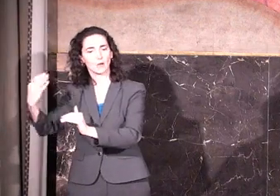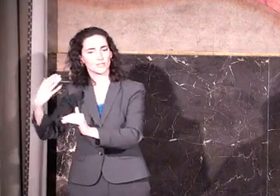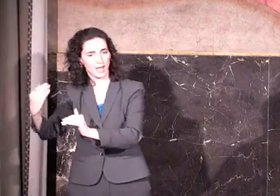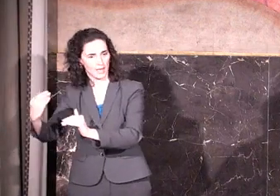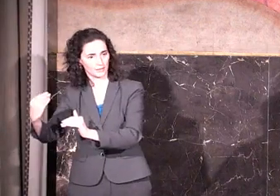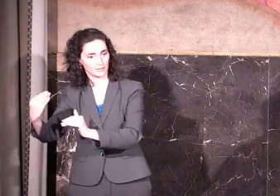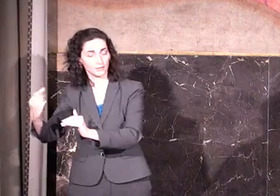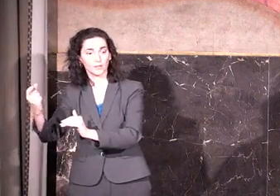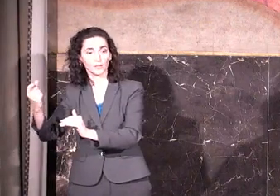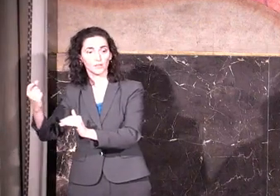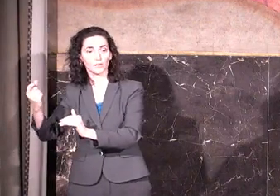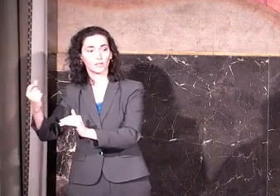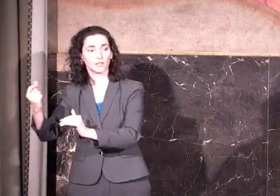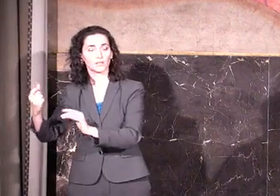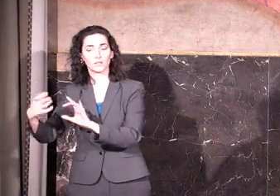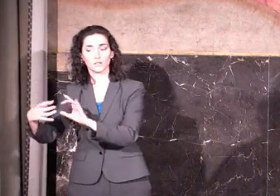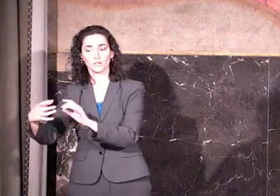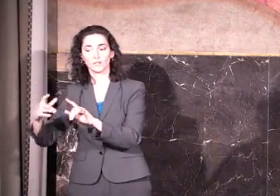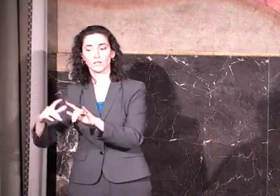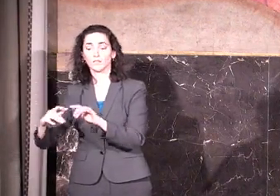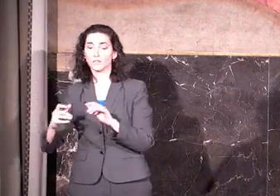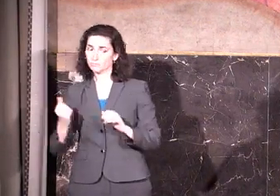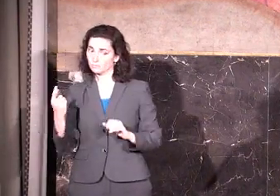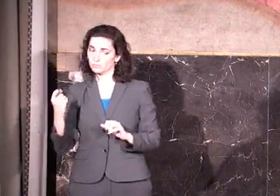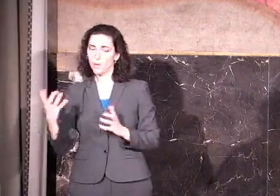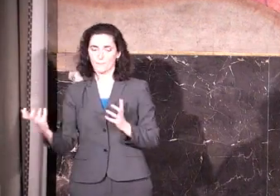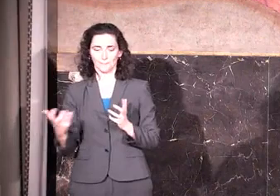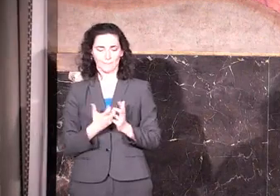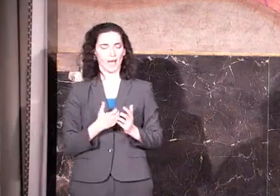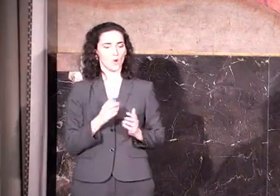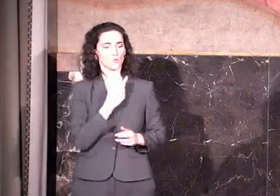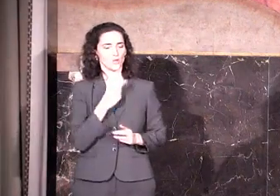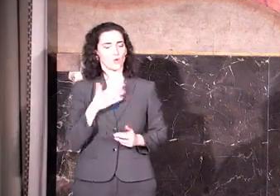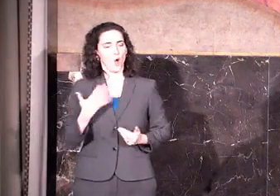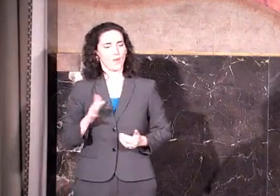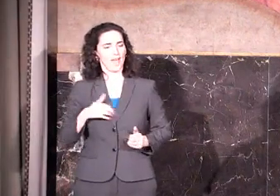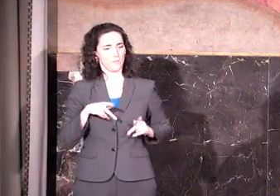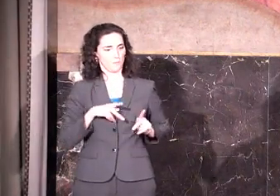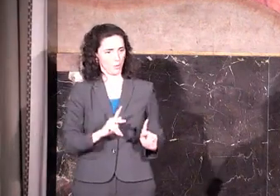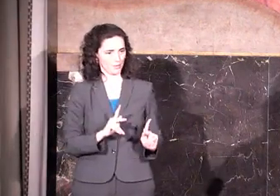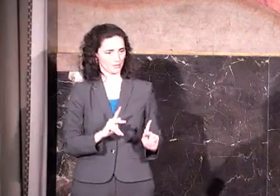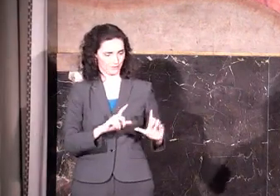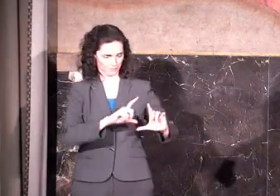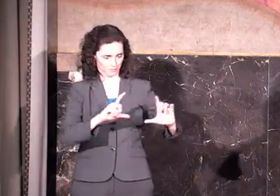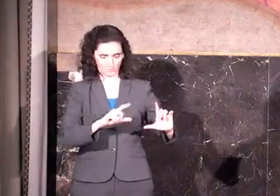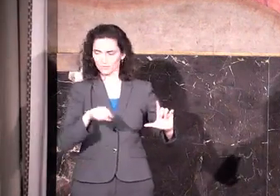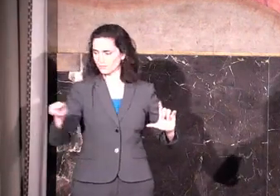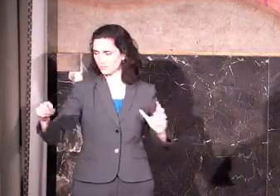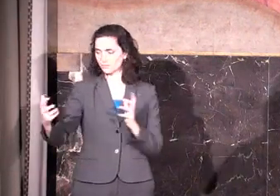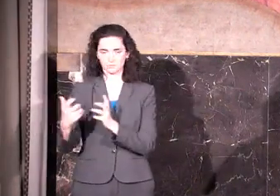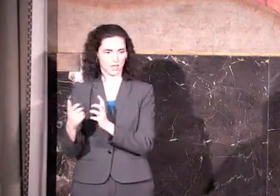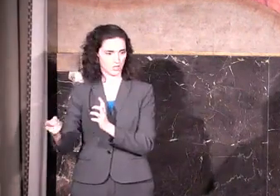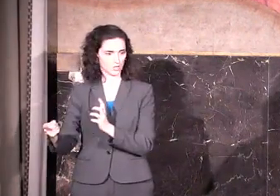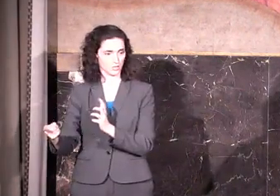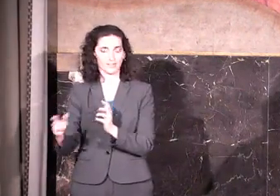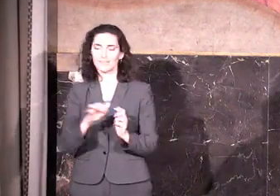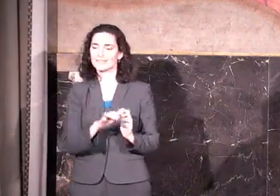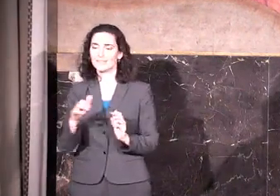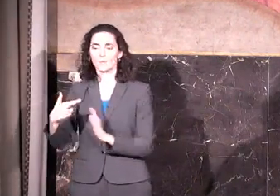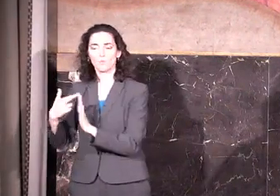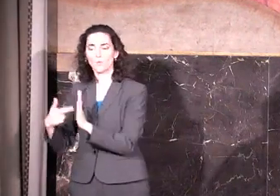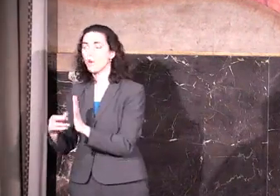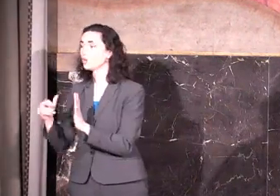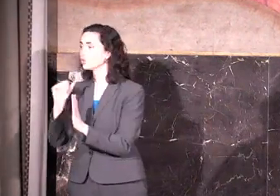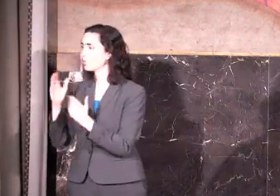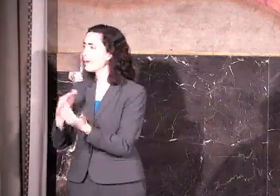in conjunction with the permitted existing restaurant. And many of them have taken advantage of that. The same rules apply whether it's an